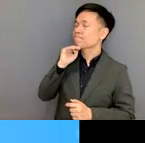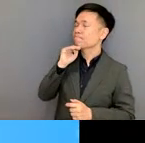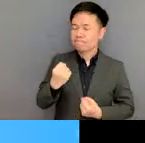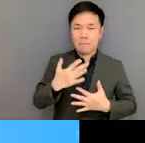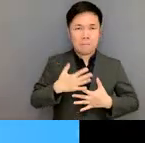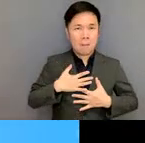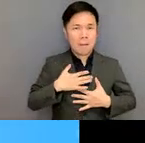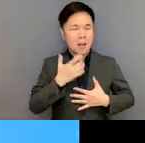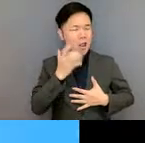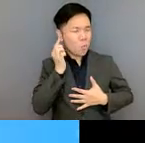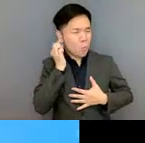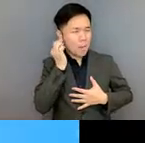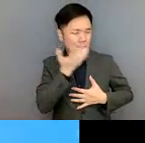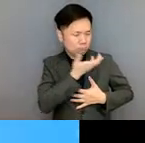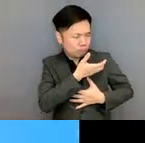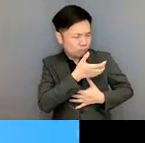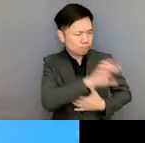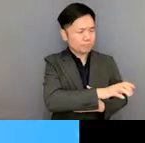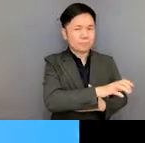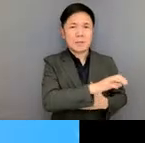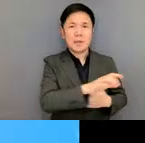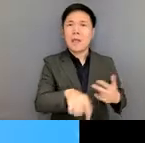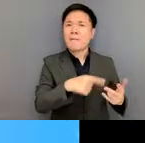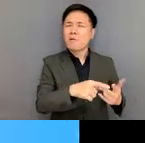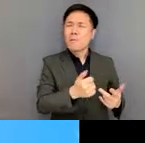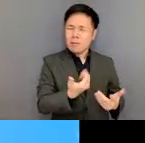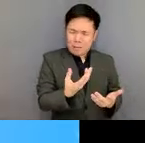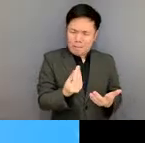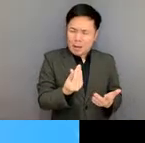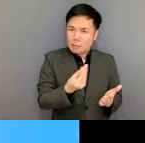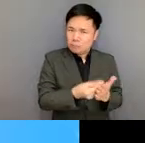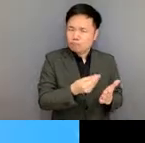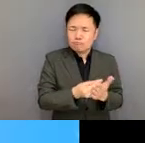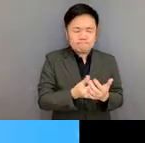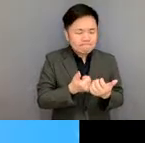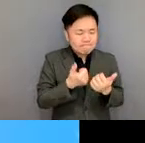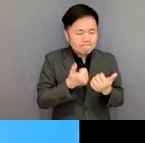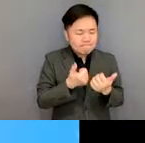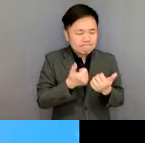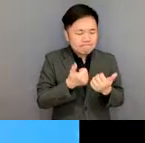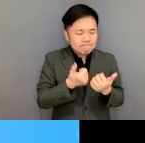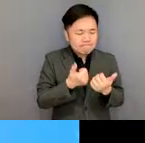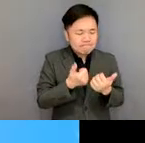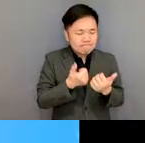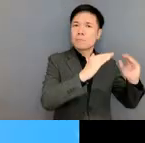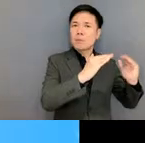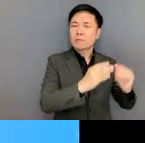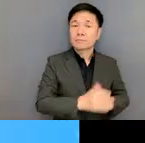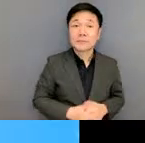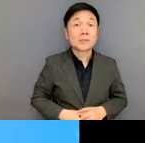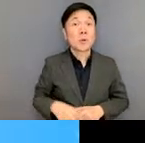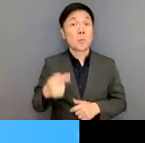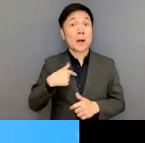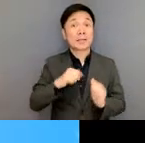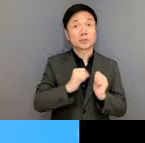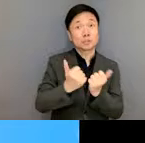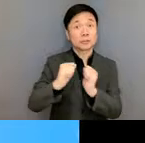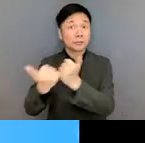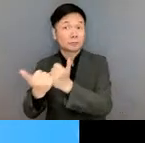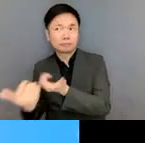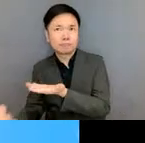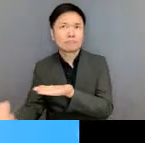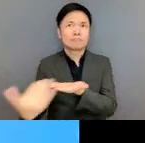economic independence to women. By working together, we can ensure that this